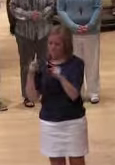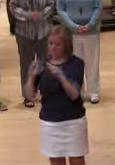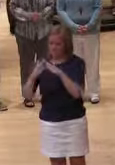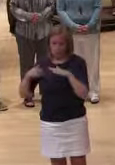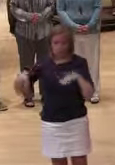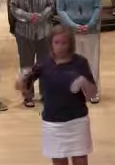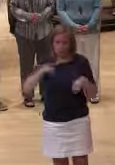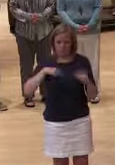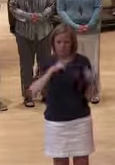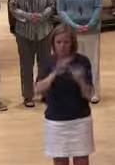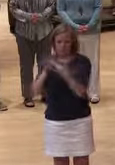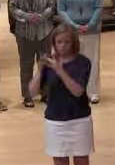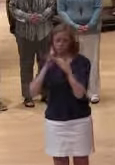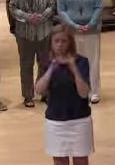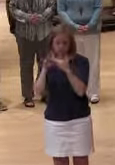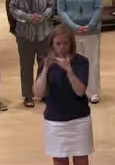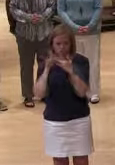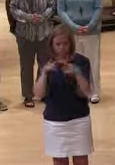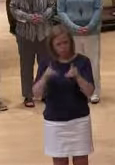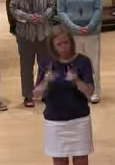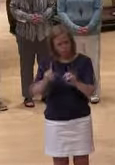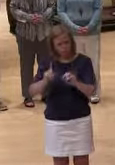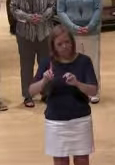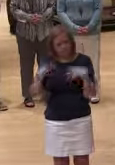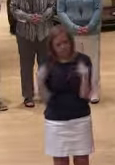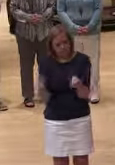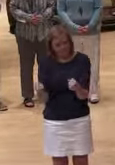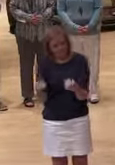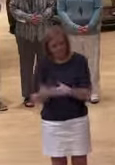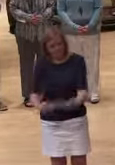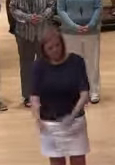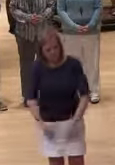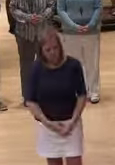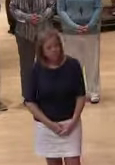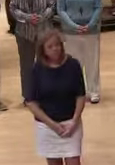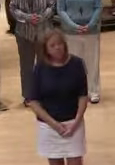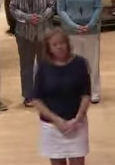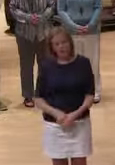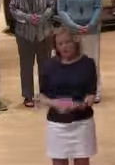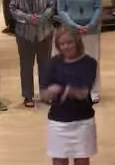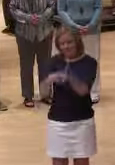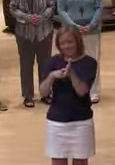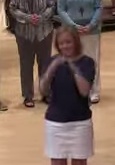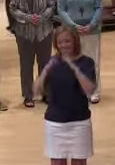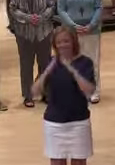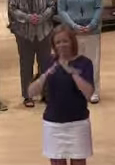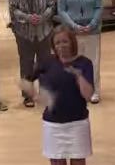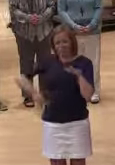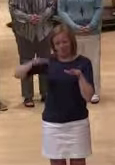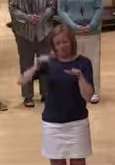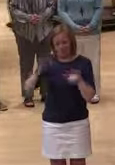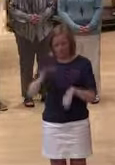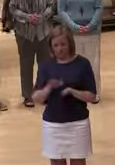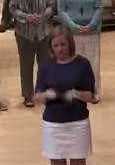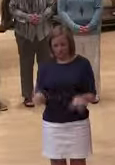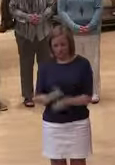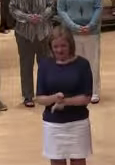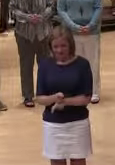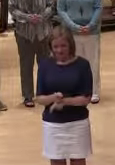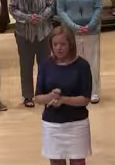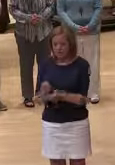we network with during our time. And it takes a village to raise a child, we all know that, and it